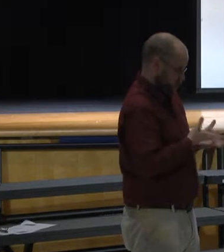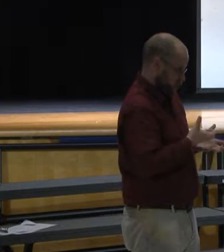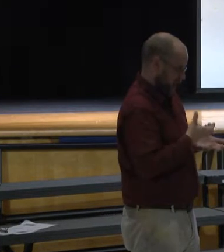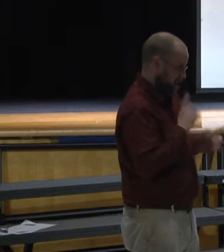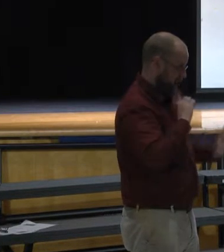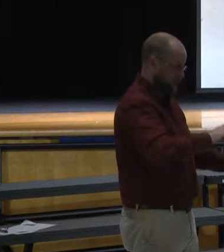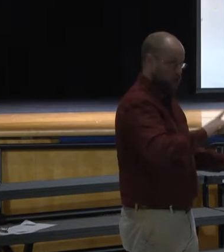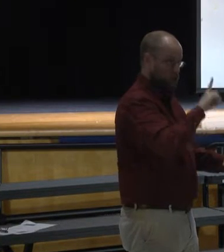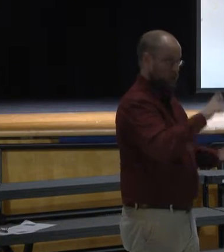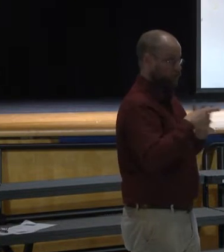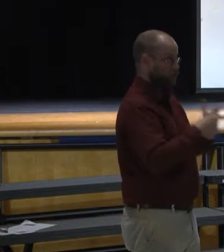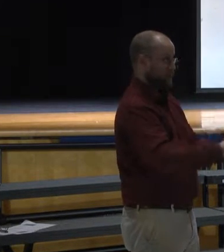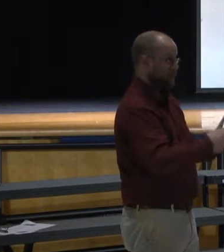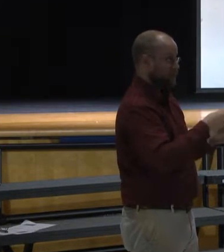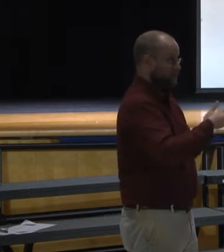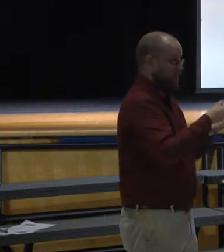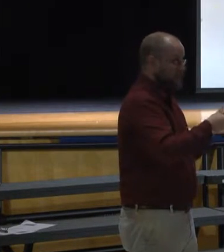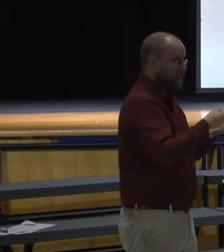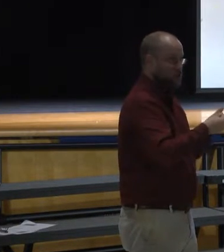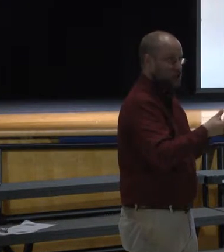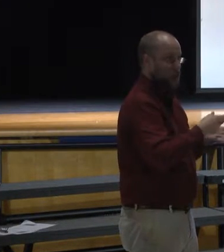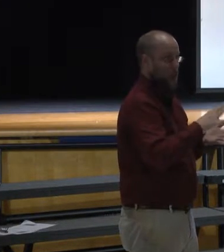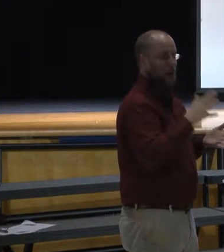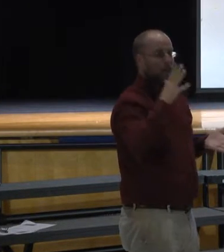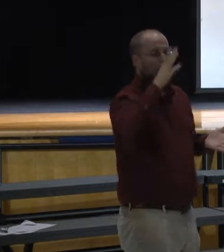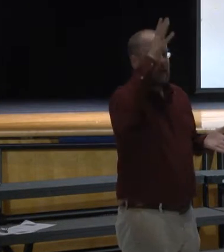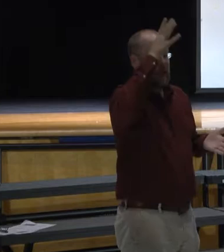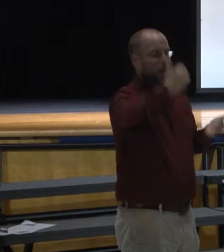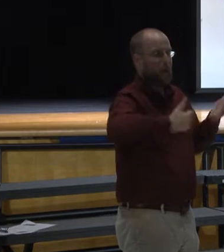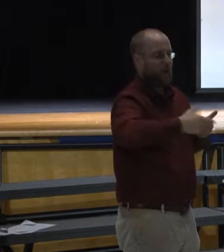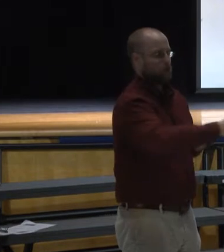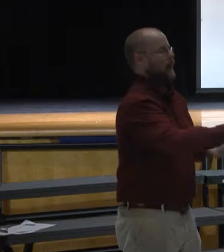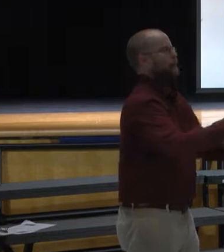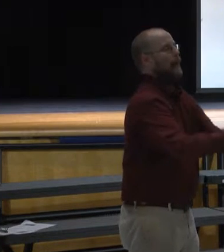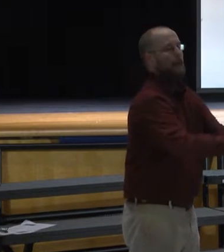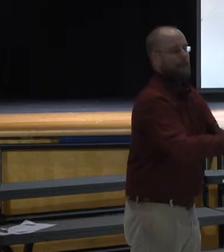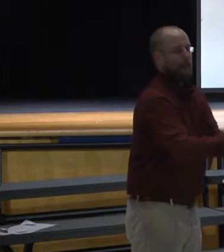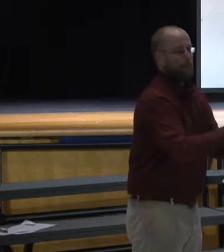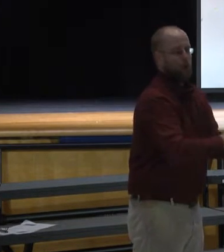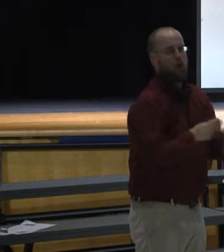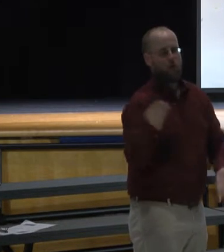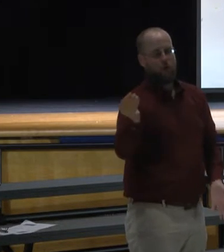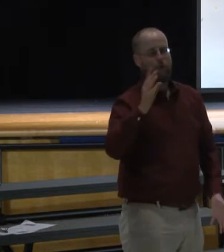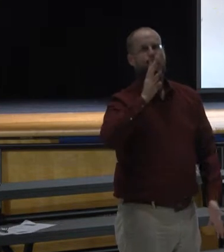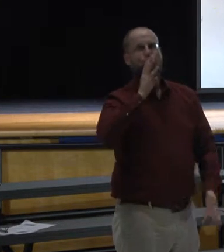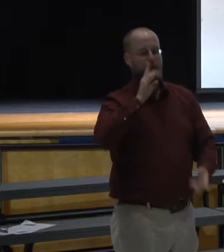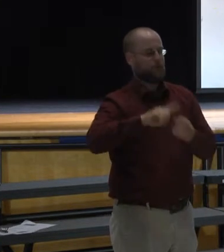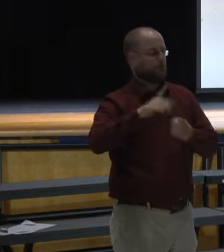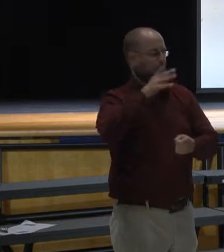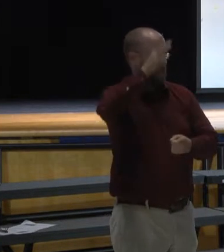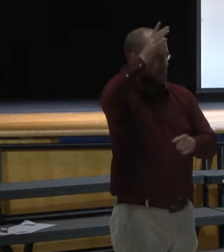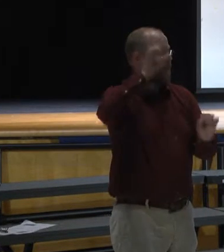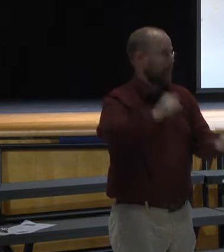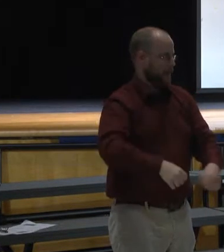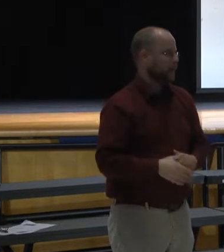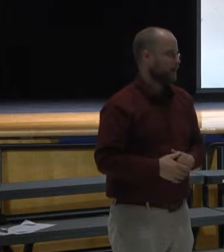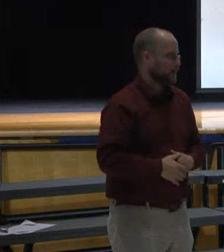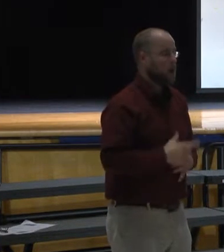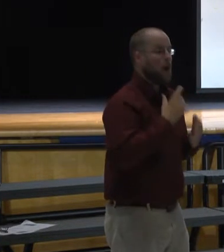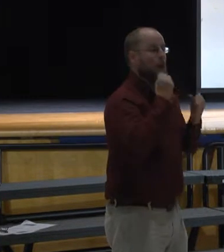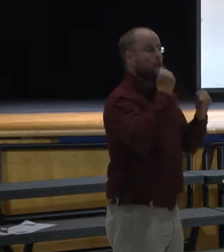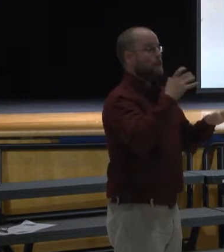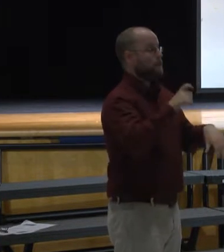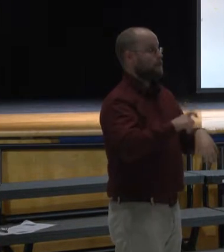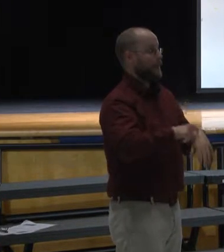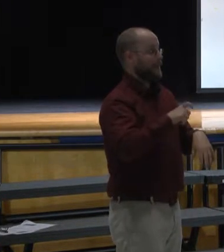this form to give us the right to talk to them. So make sure that process happens as well, because we get a lot of cases where we've talked to the student,